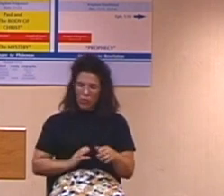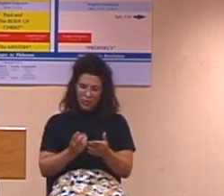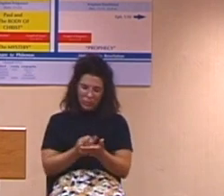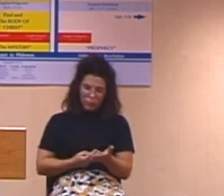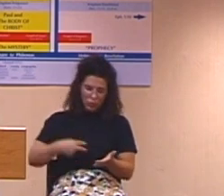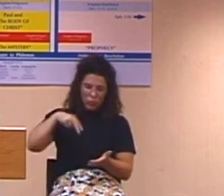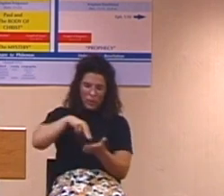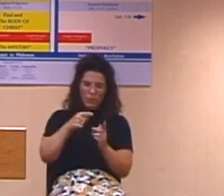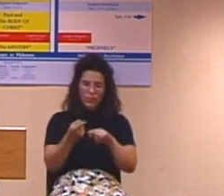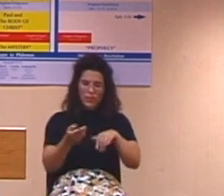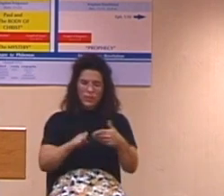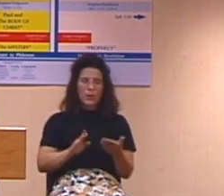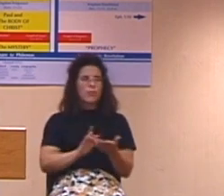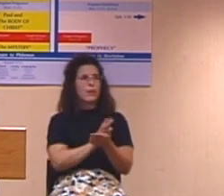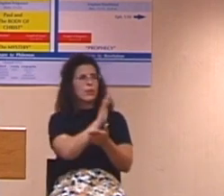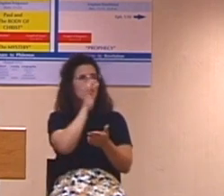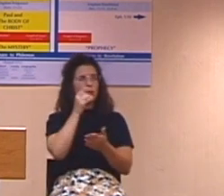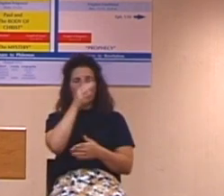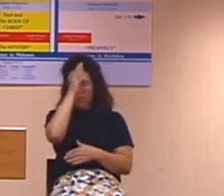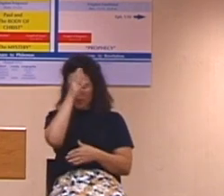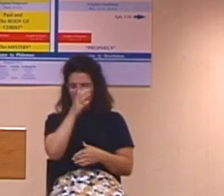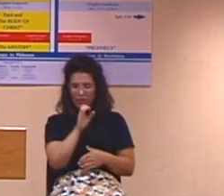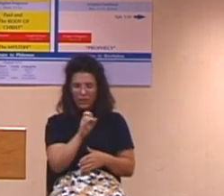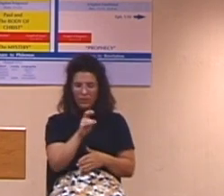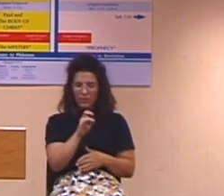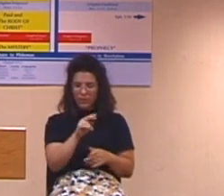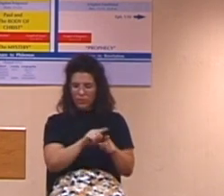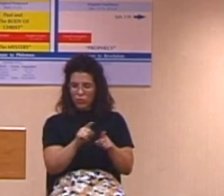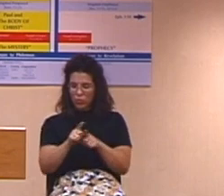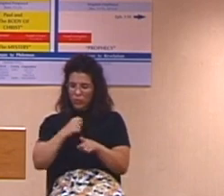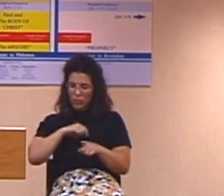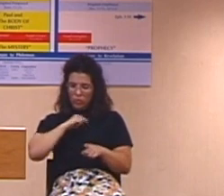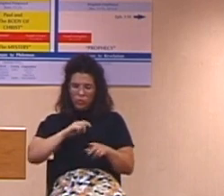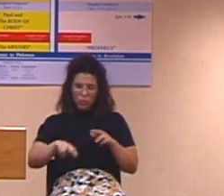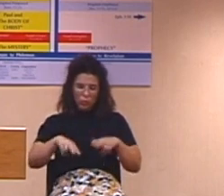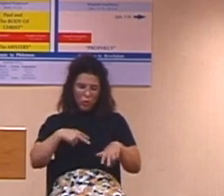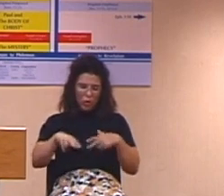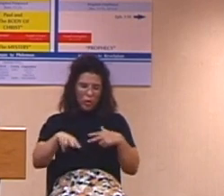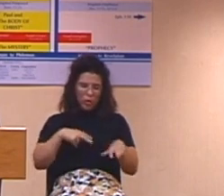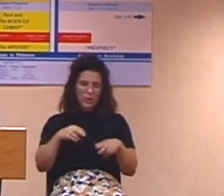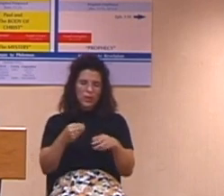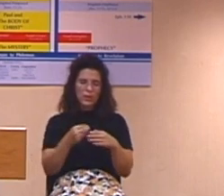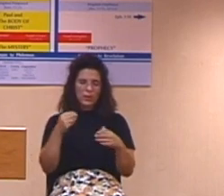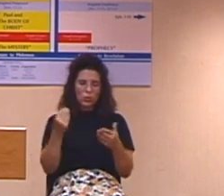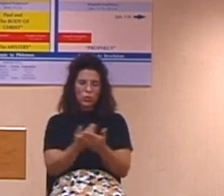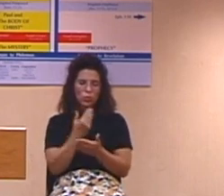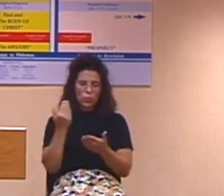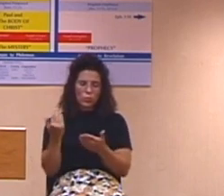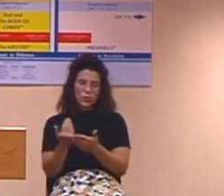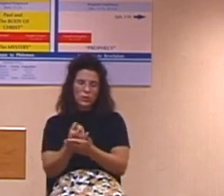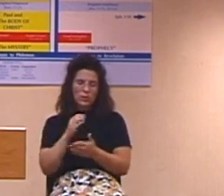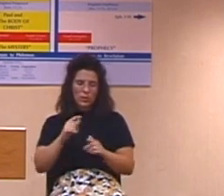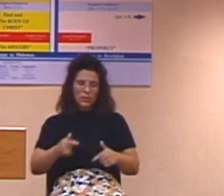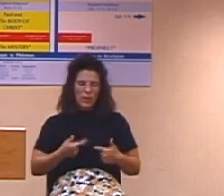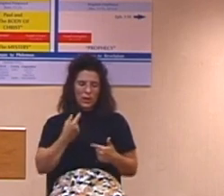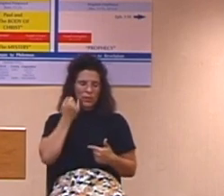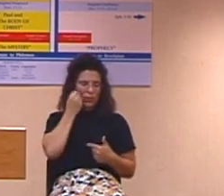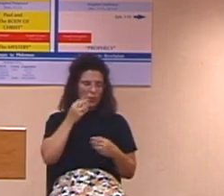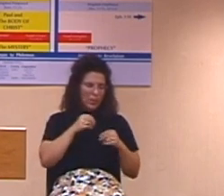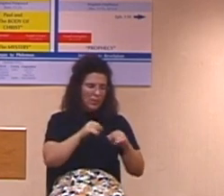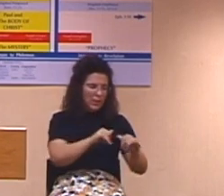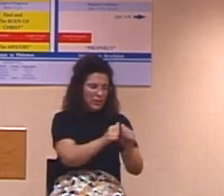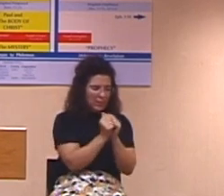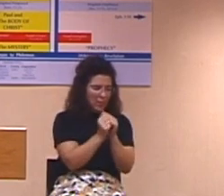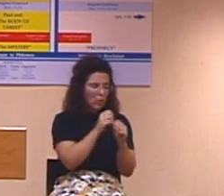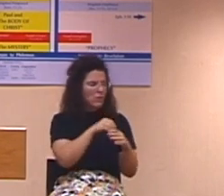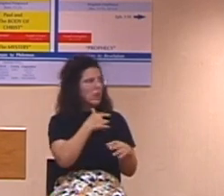dead by the glory of the Father, even so we also should walk in the newness of life. For if we have been planted together in the likeness of